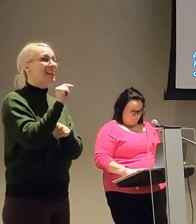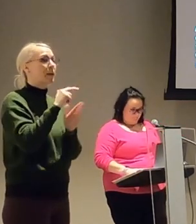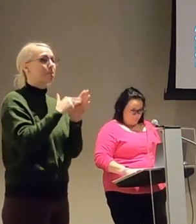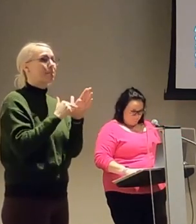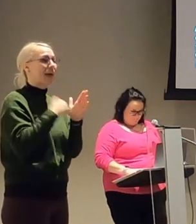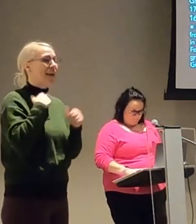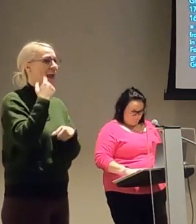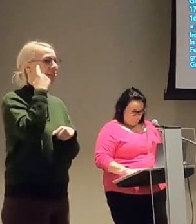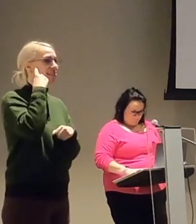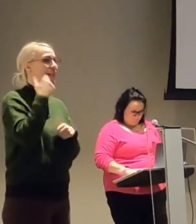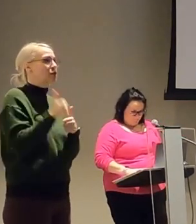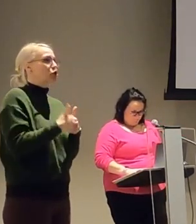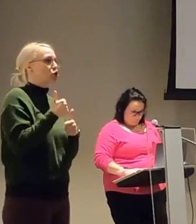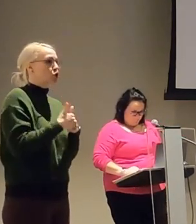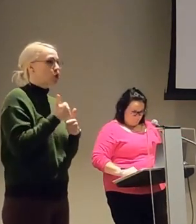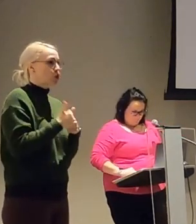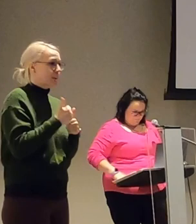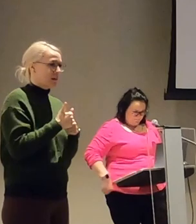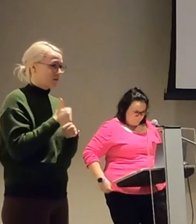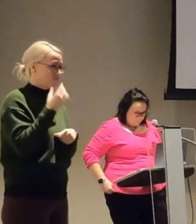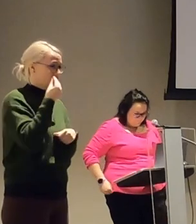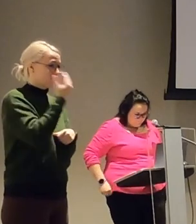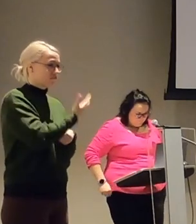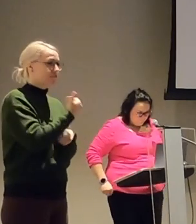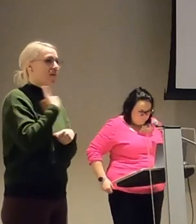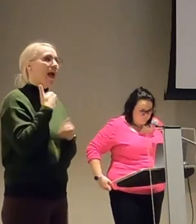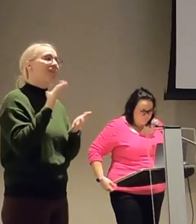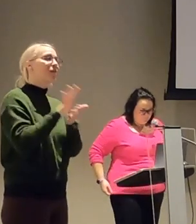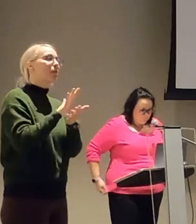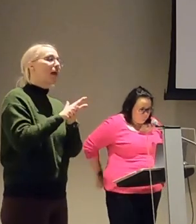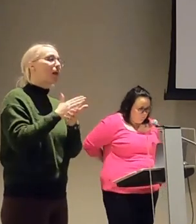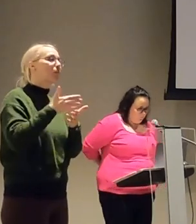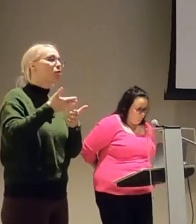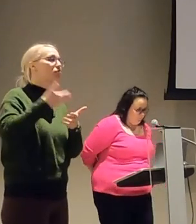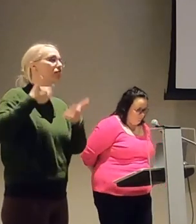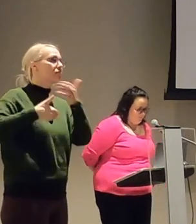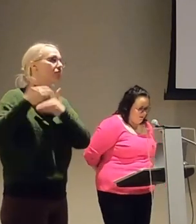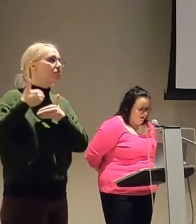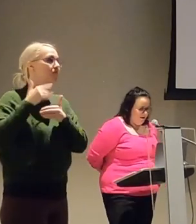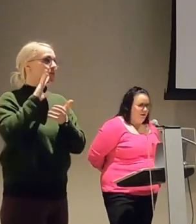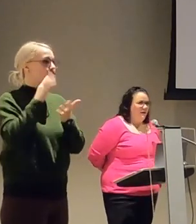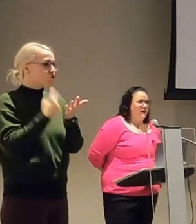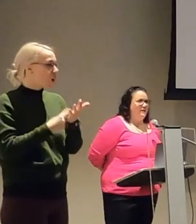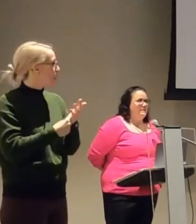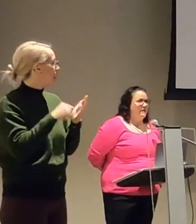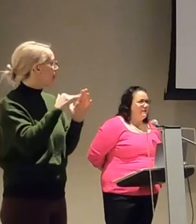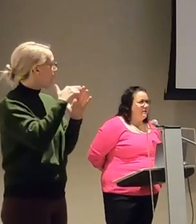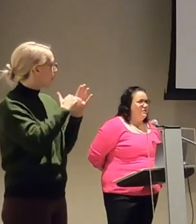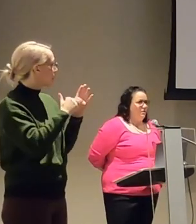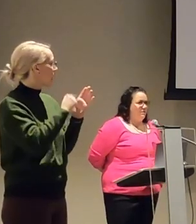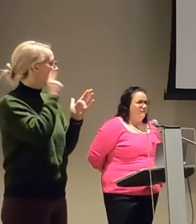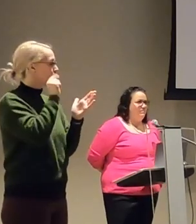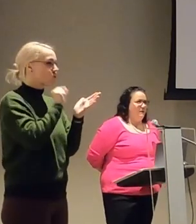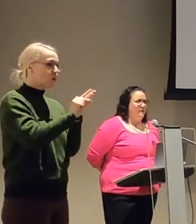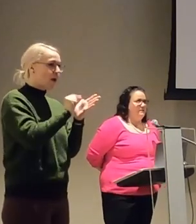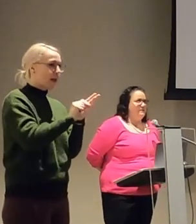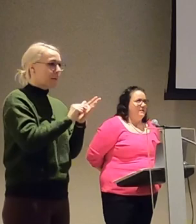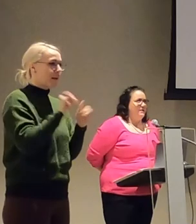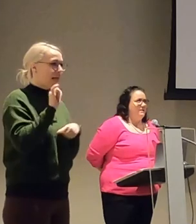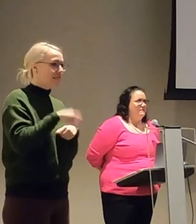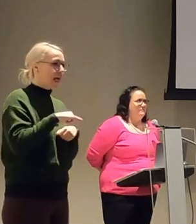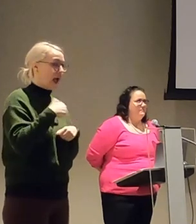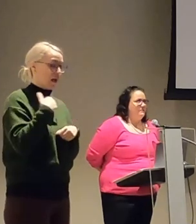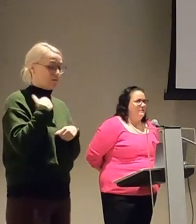Yes. Do we have any paper trail of him talking about it or writing about it? Not that I know of,